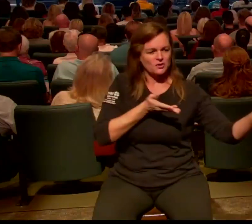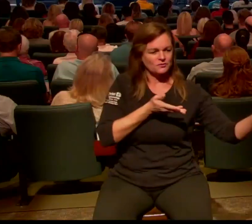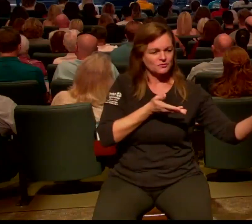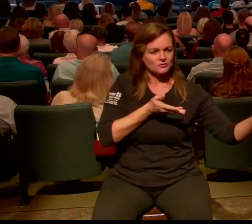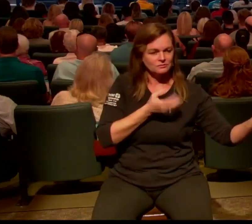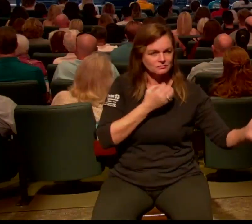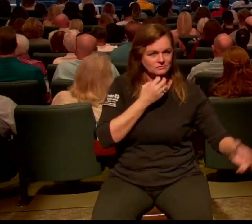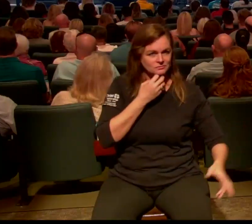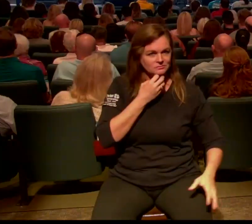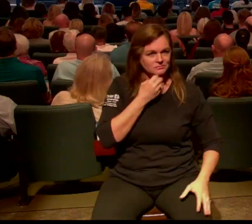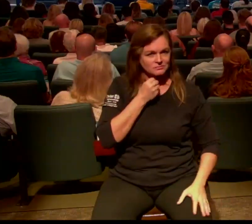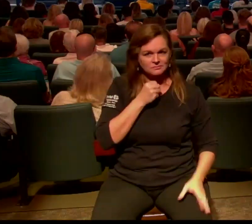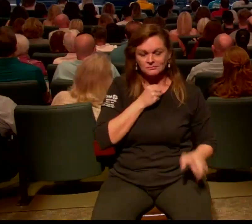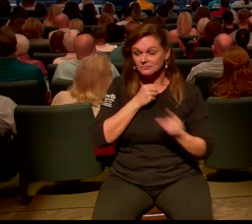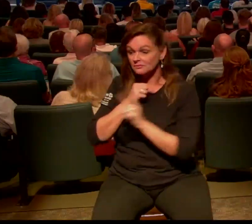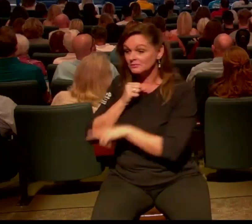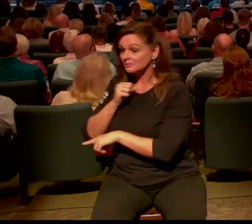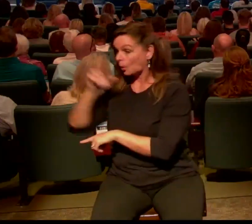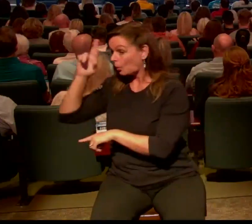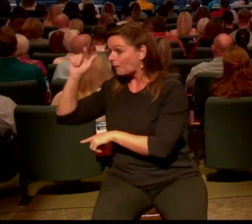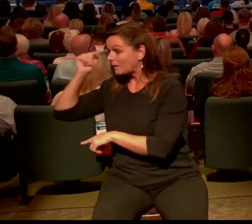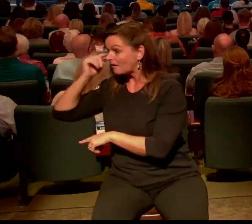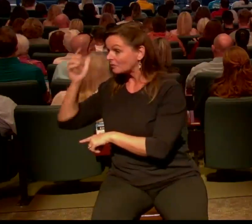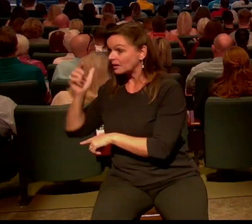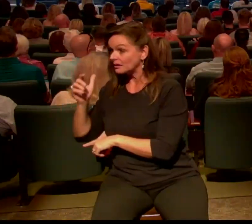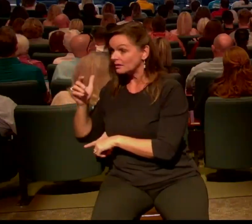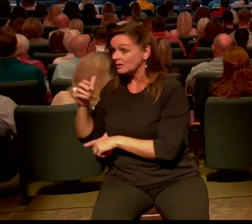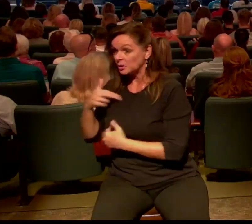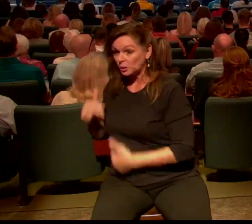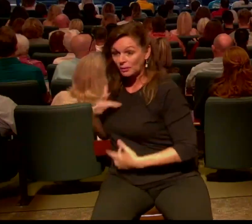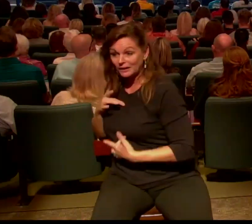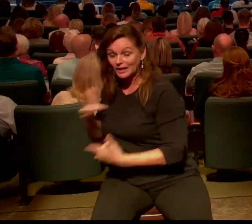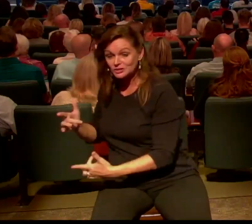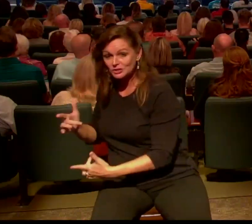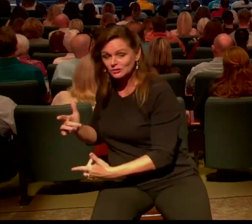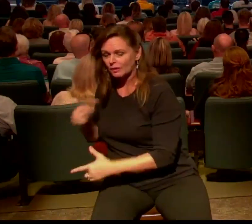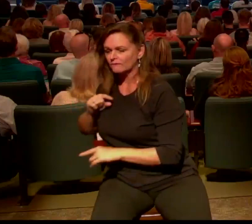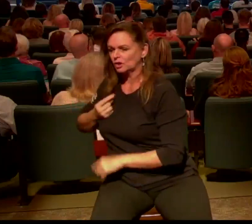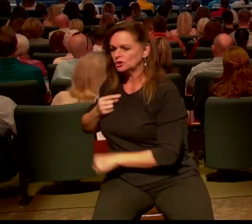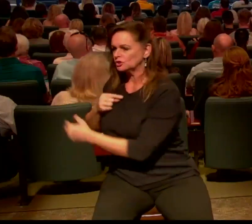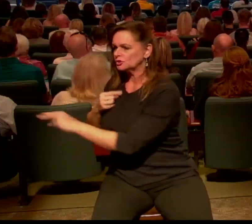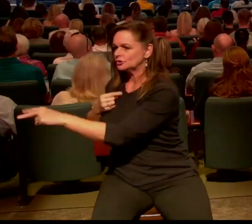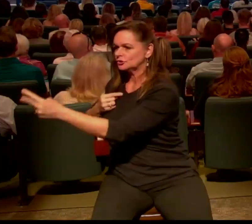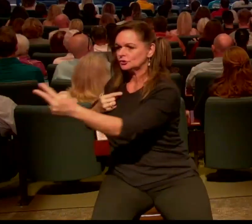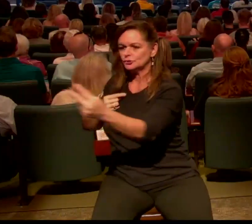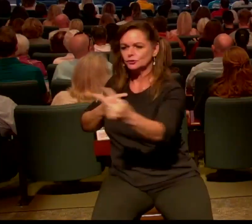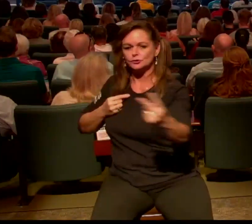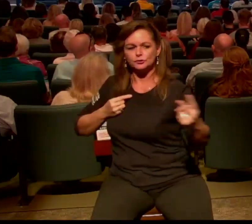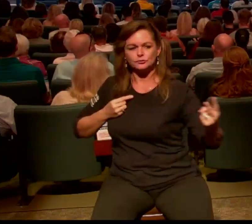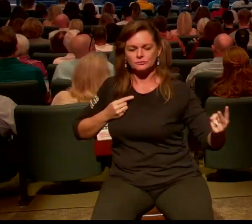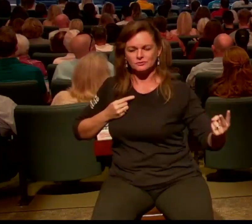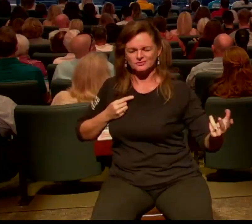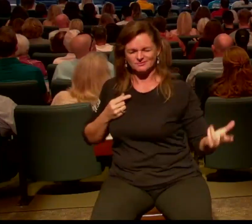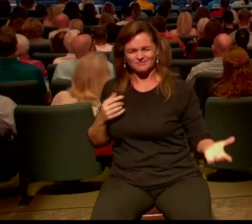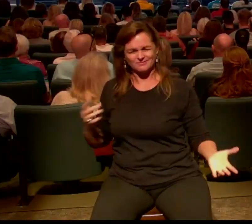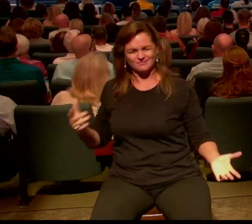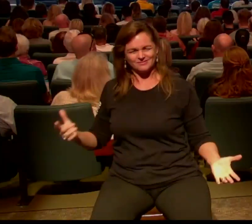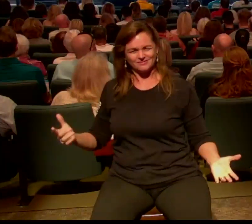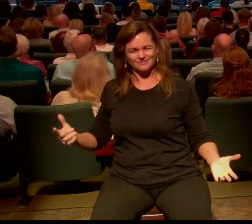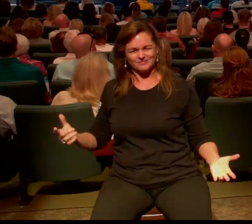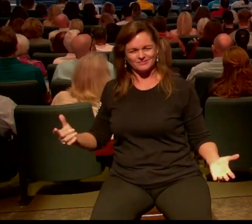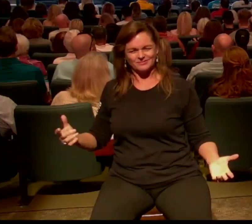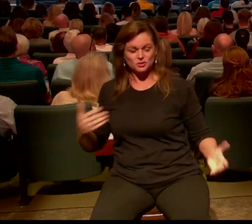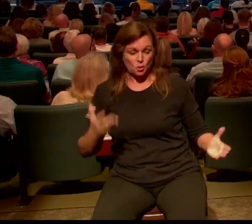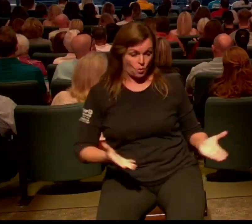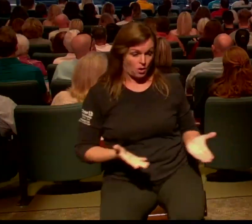look at ourselves and we begin to say, okay, when I pick up the water, do I pick it up for me or do I pick it up for someone